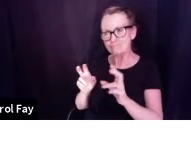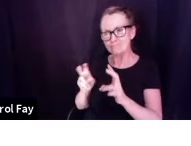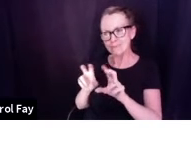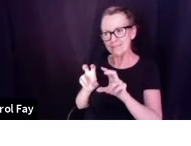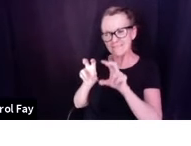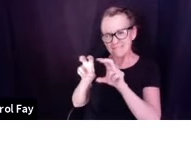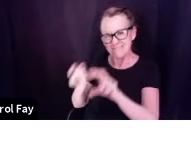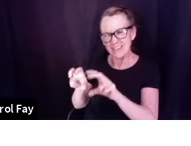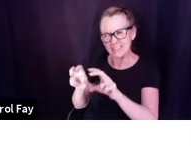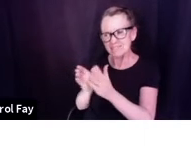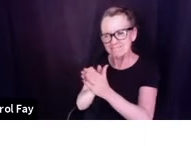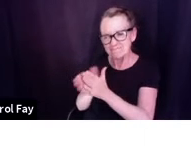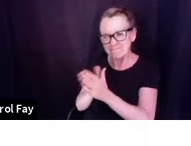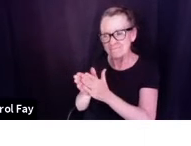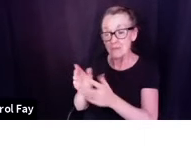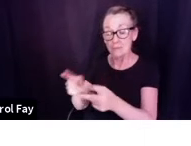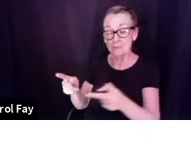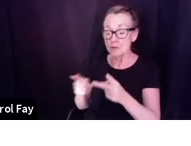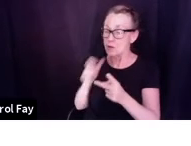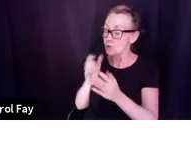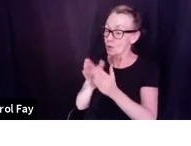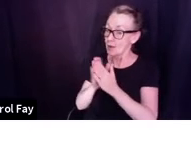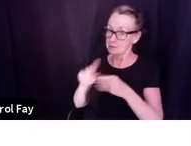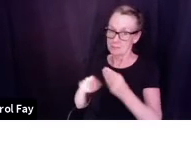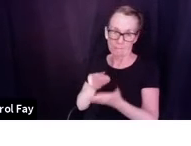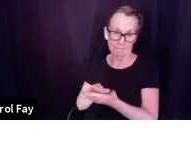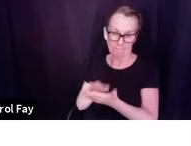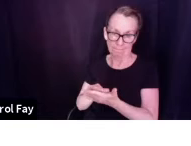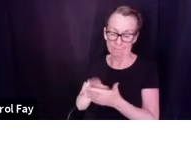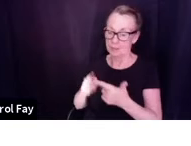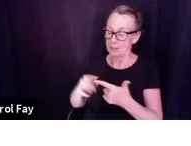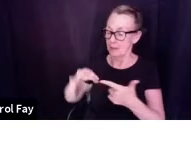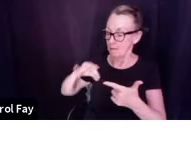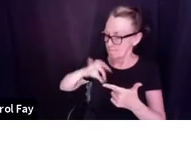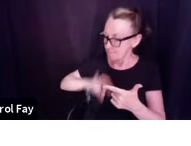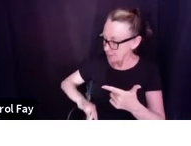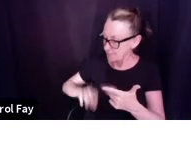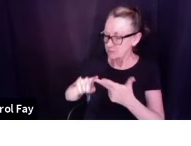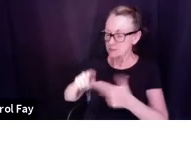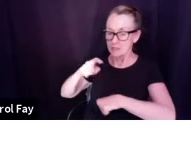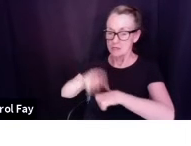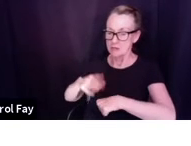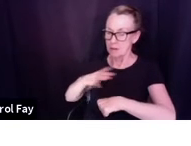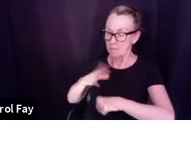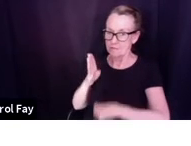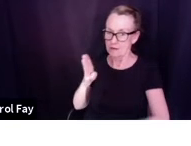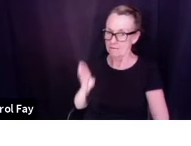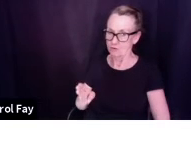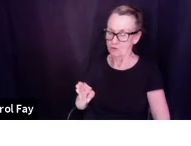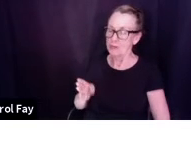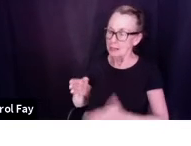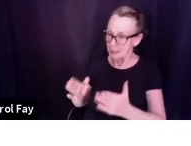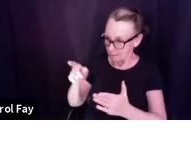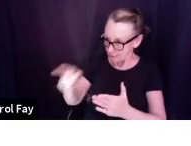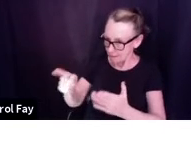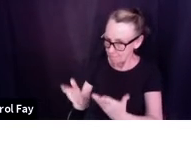position. And don't ask about salary, benefits, or time off. Let them bring it up first.